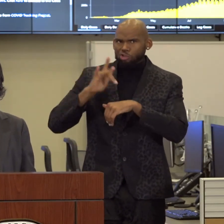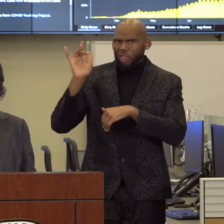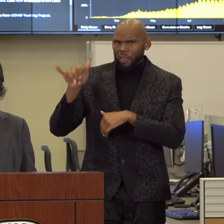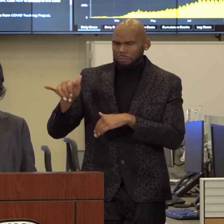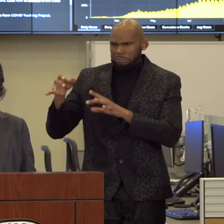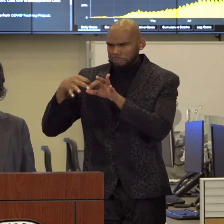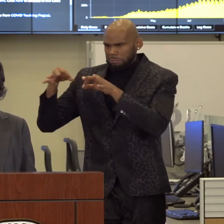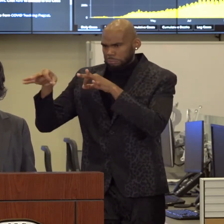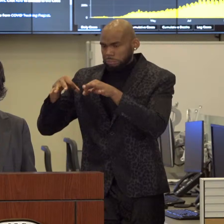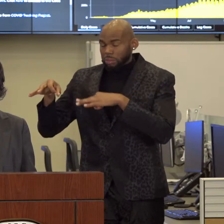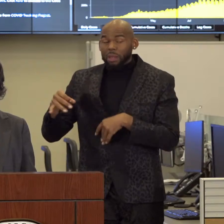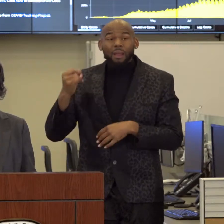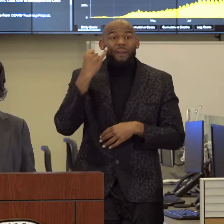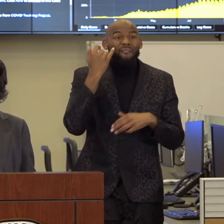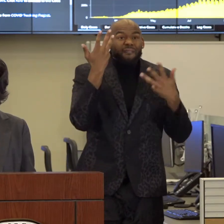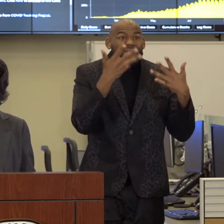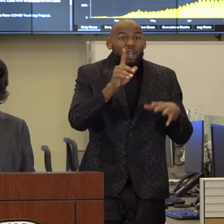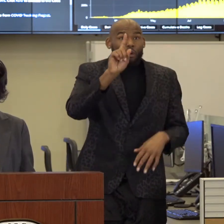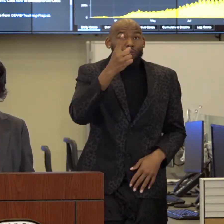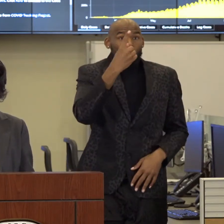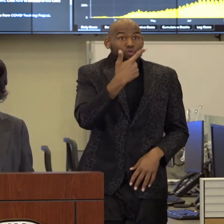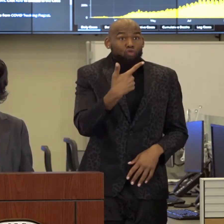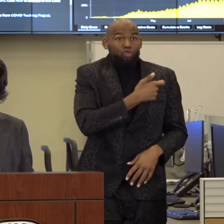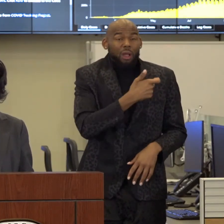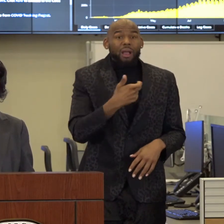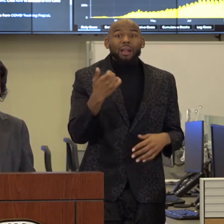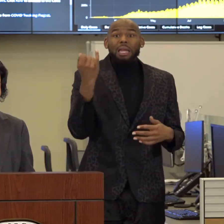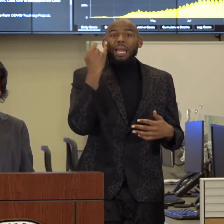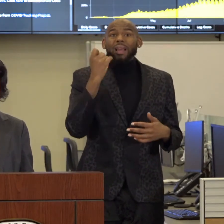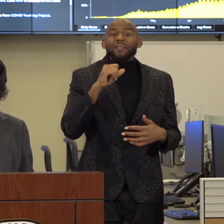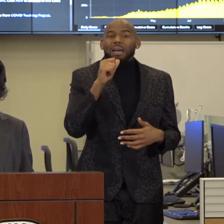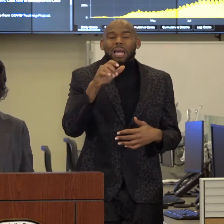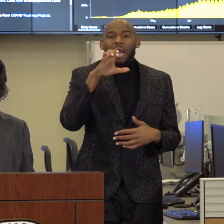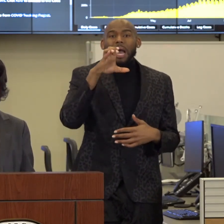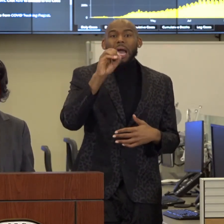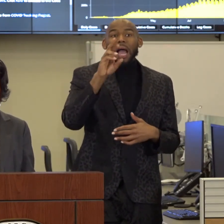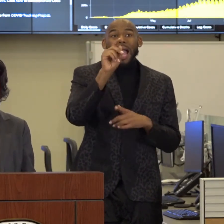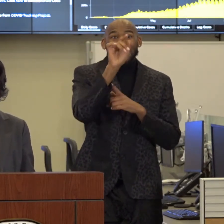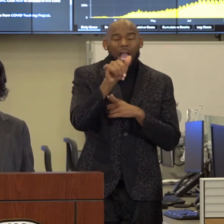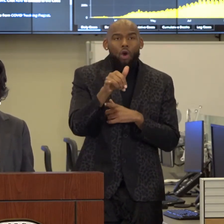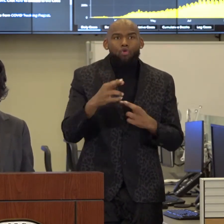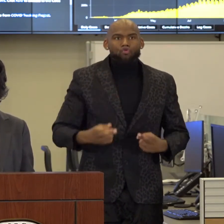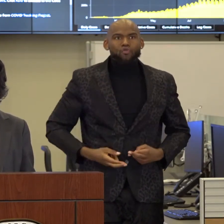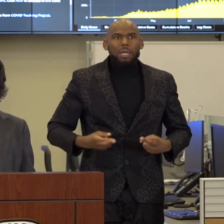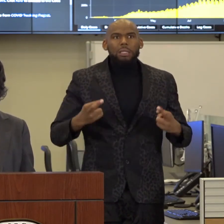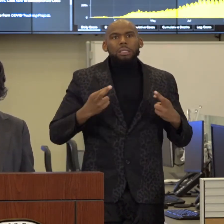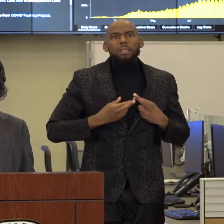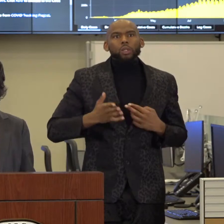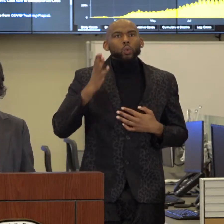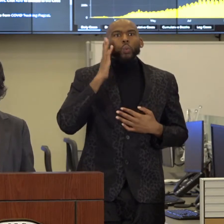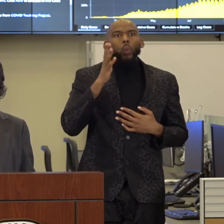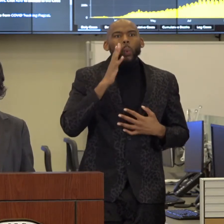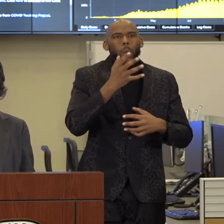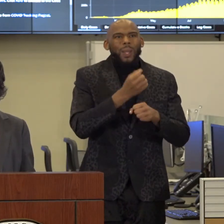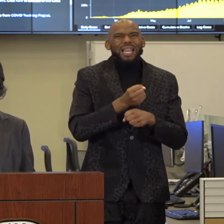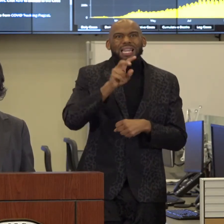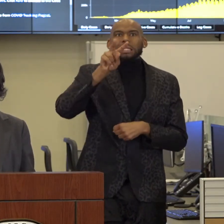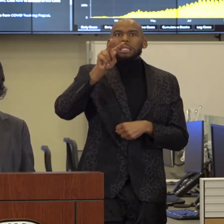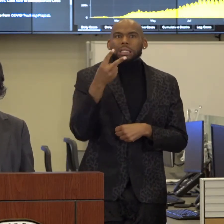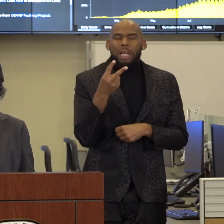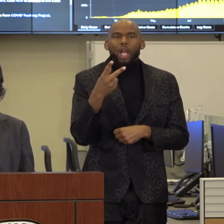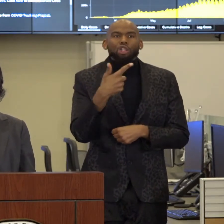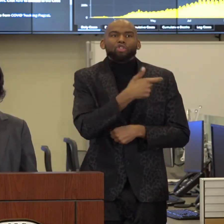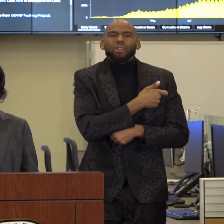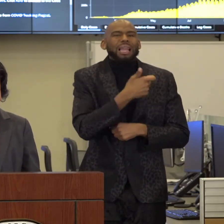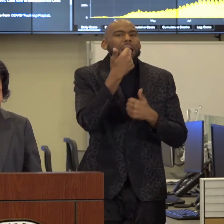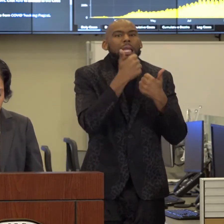first shot here in Prince George's County, even if you are not a county resident, we will be administering the second shot to everyone who received a